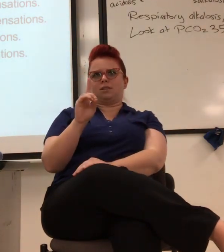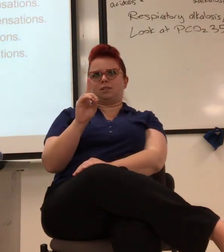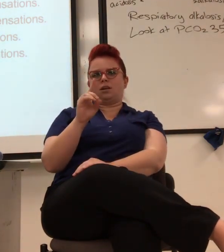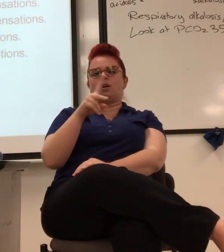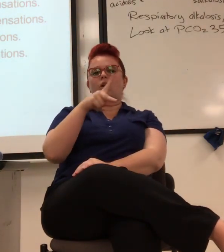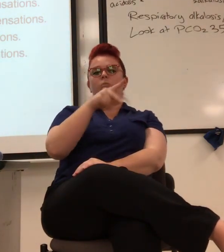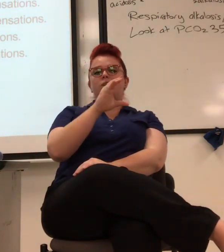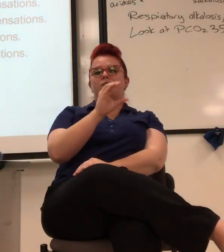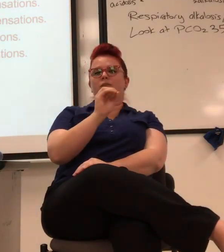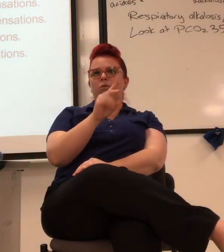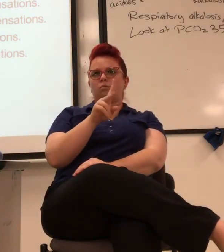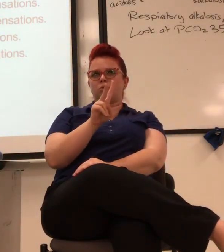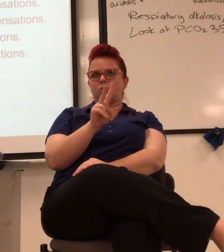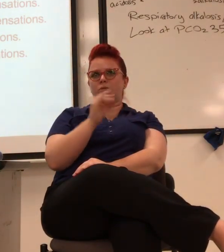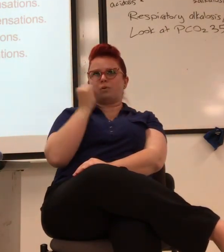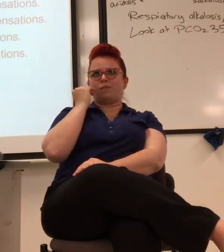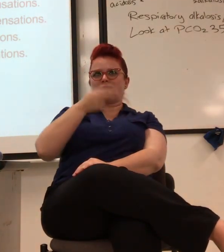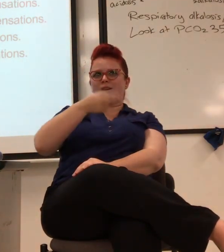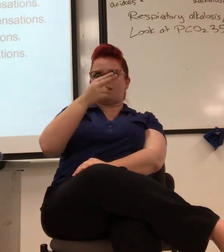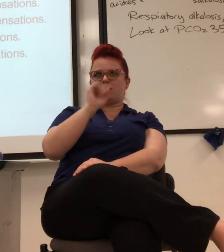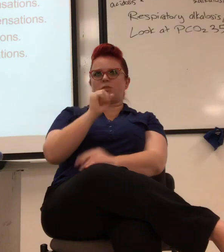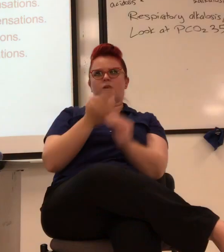You get a carbonic acid,